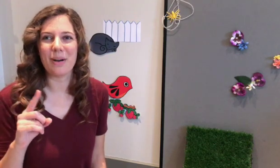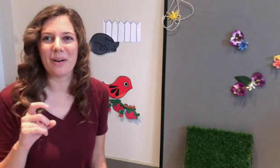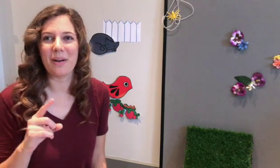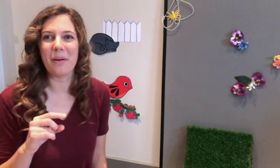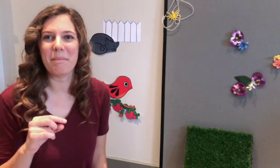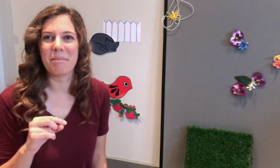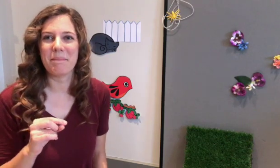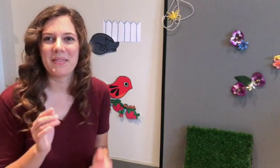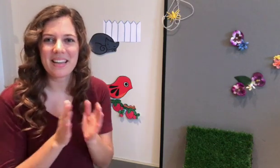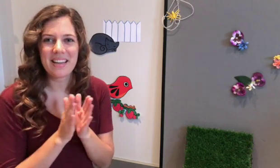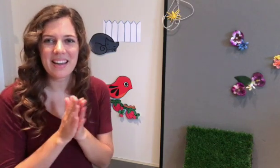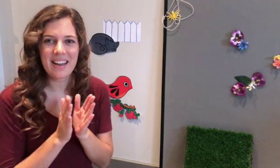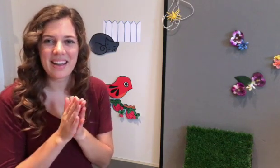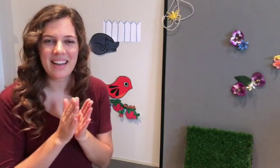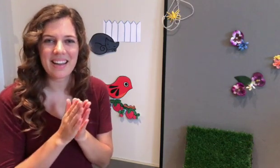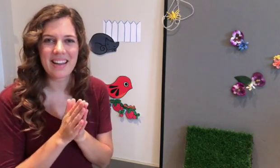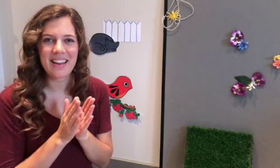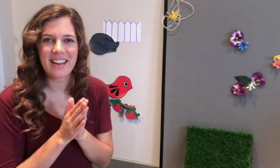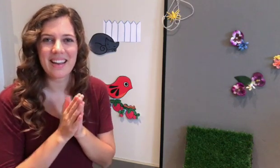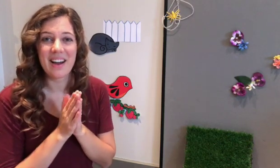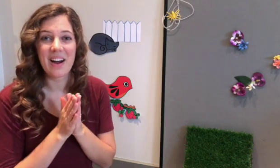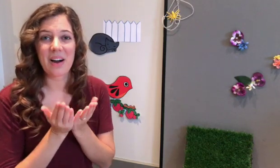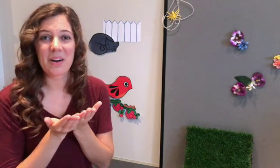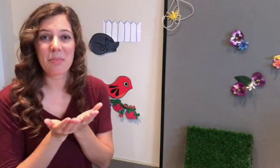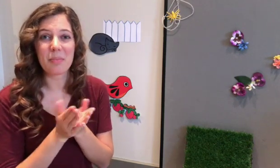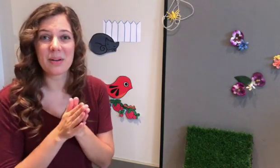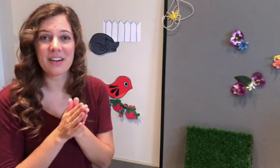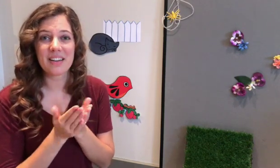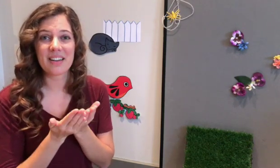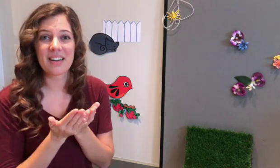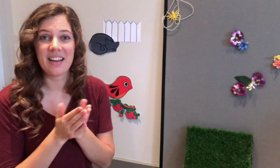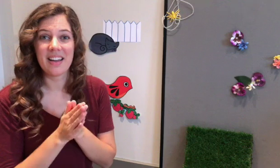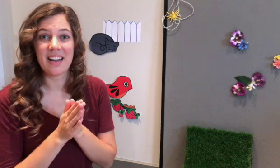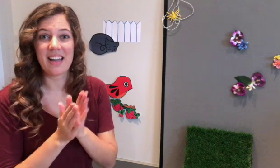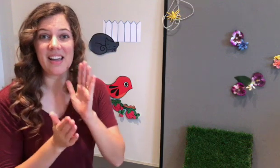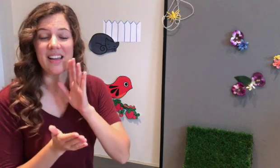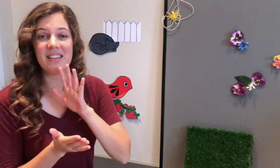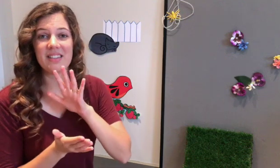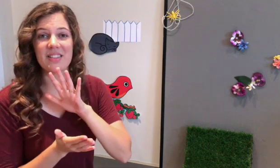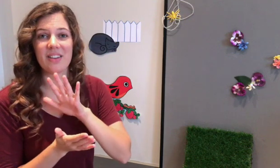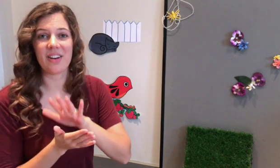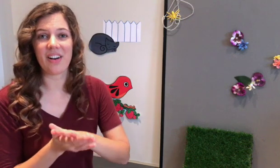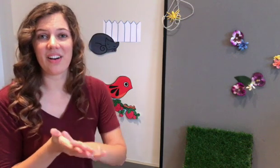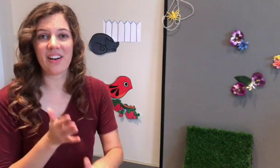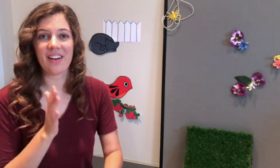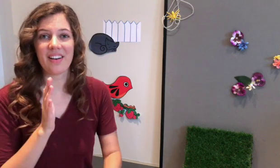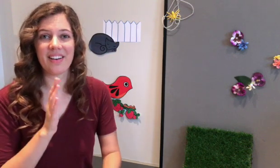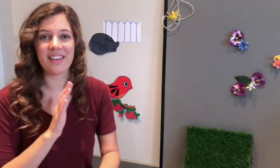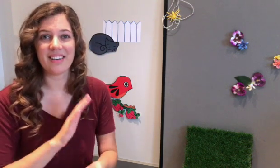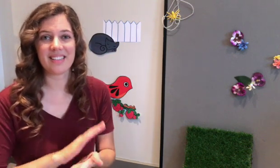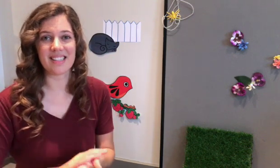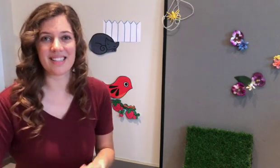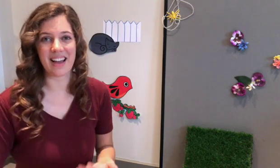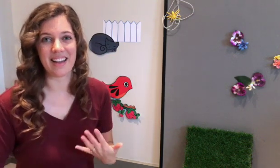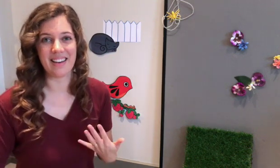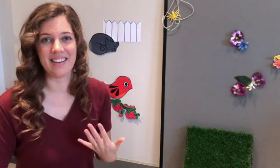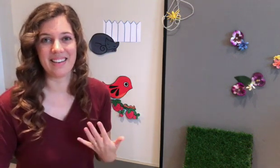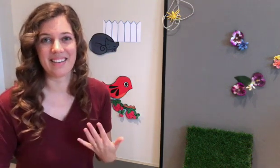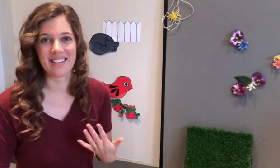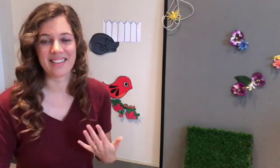worm. Yay! Our book is all done.